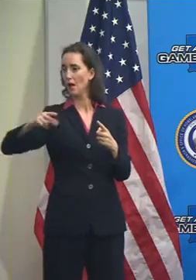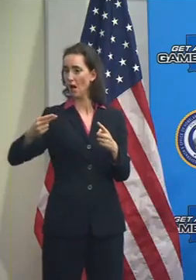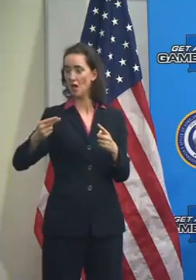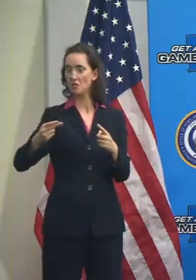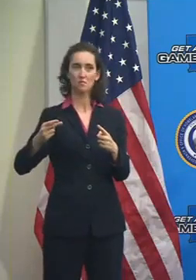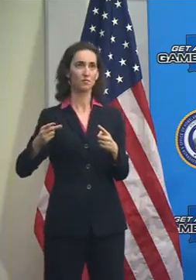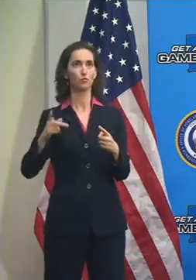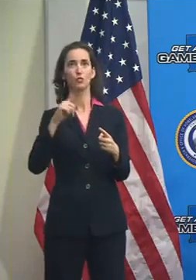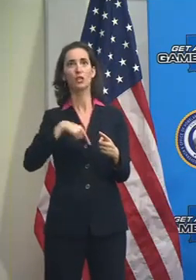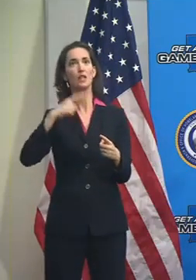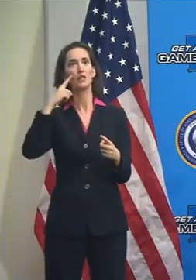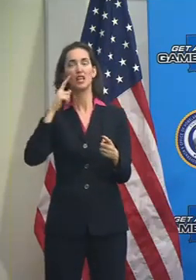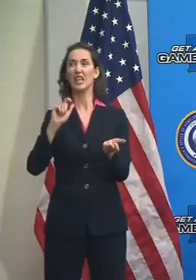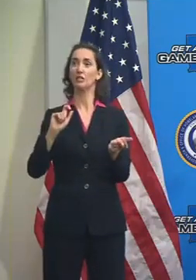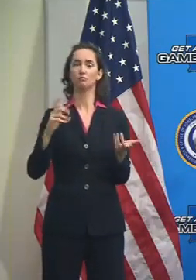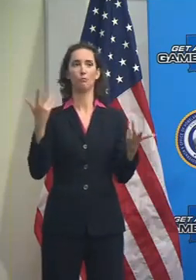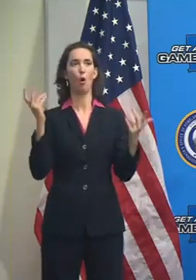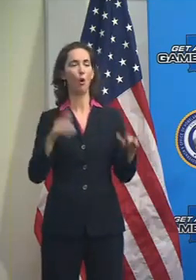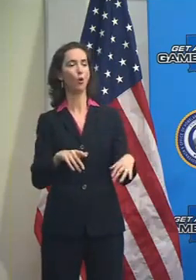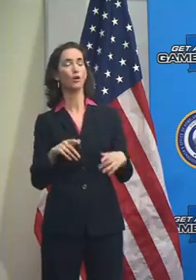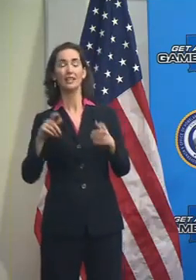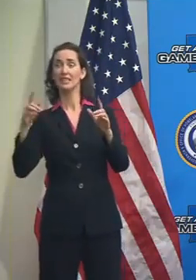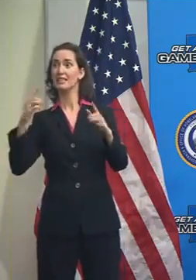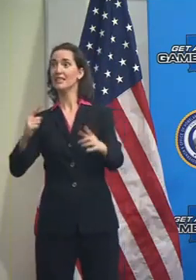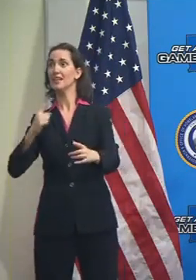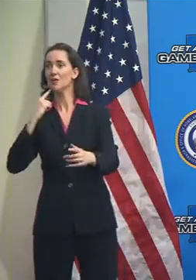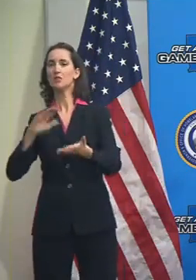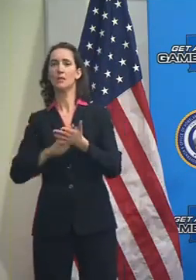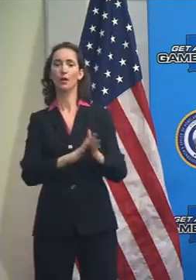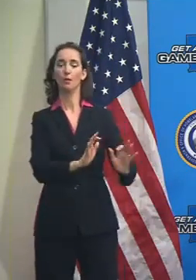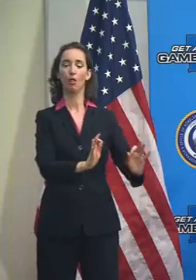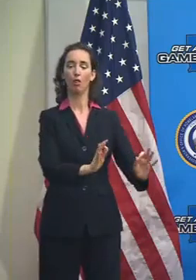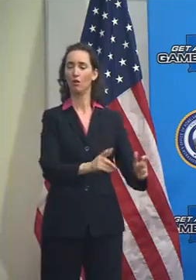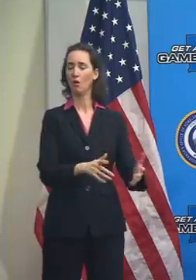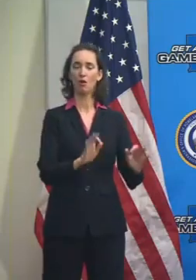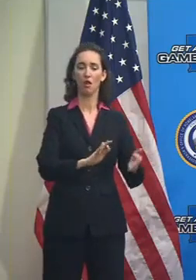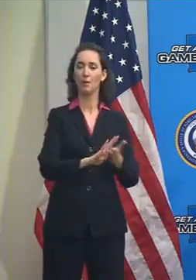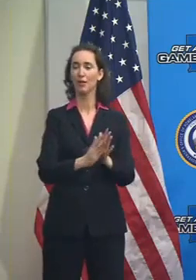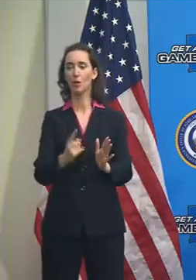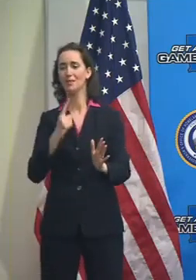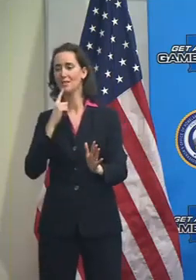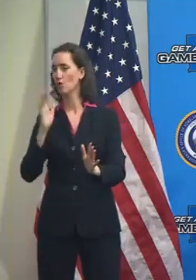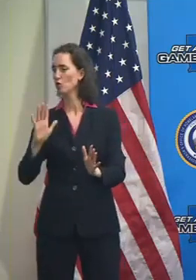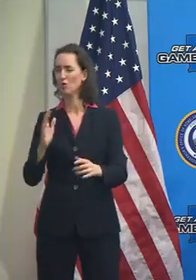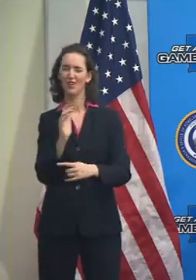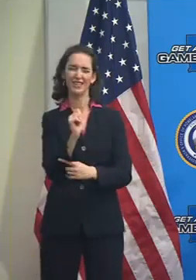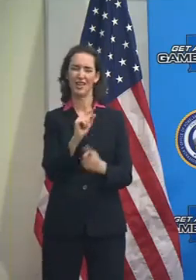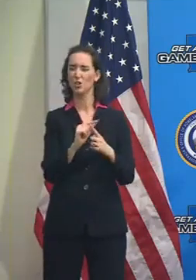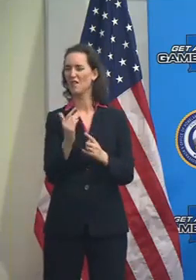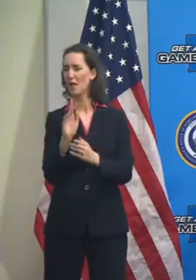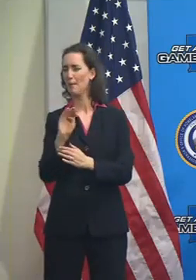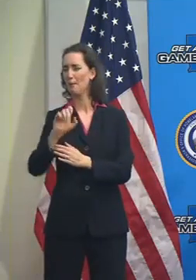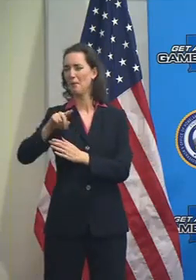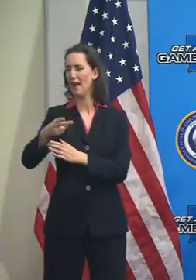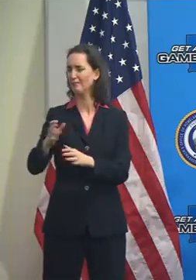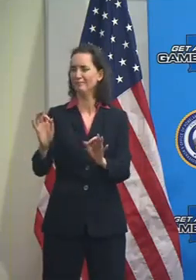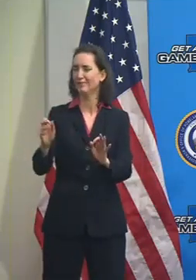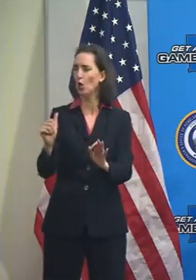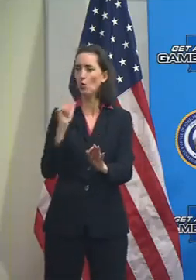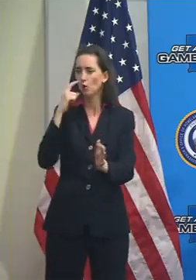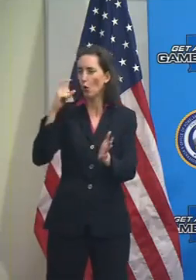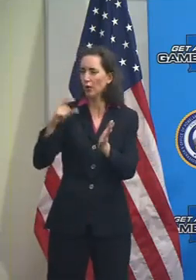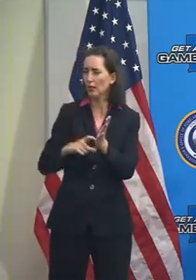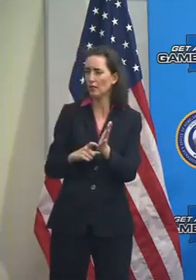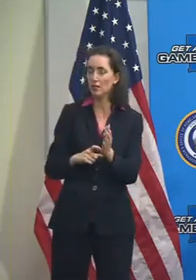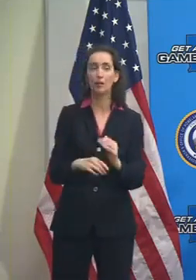not enough to think that this is going to be something that is so noticeable. No one's going to notice the difference really